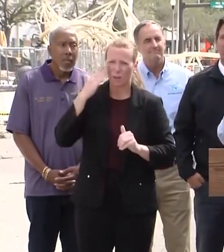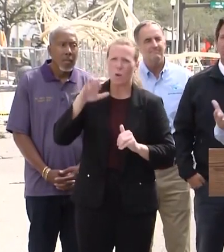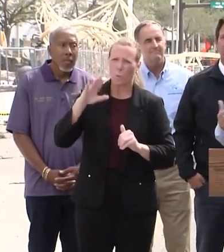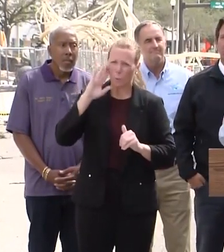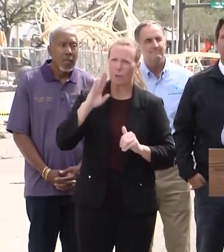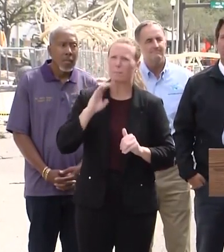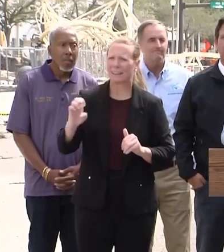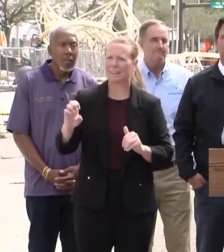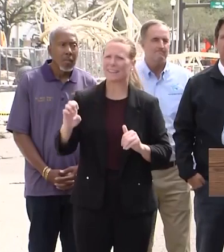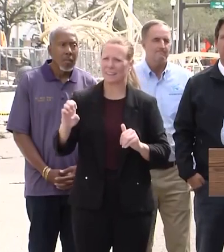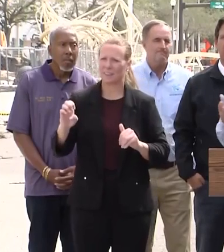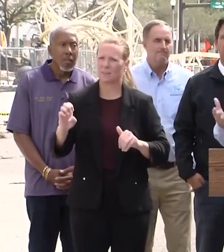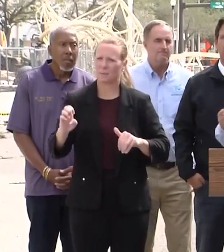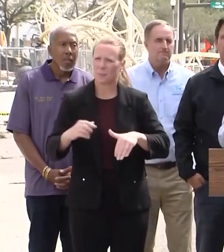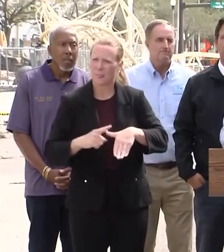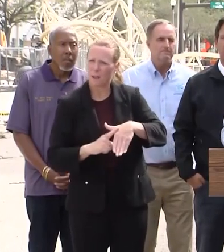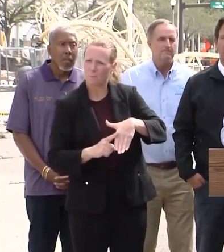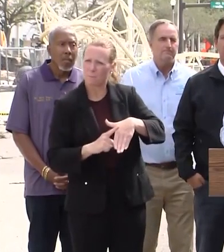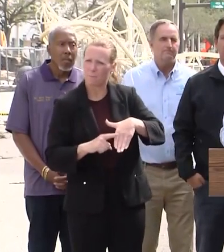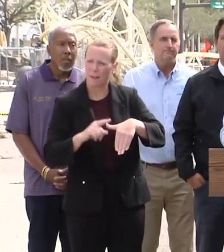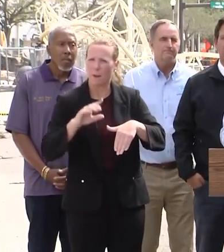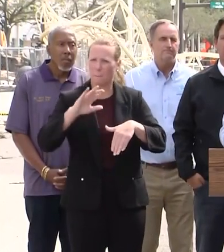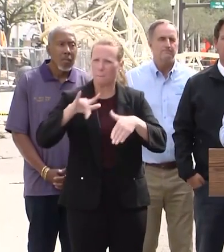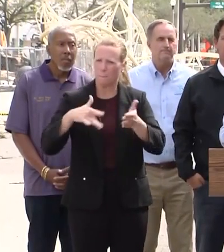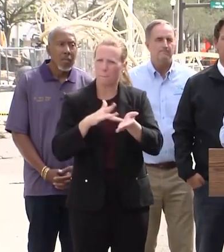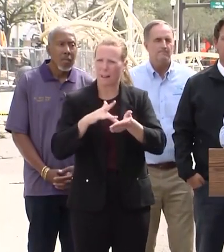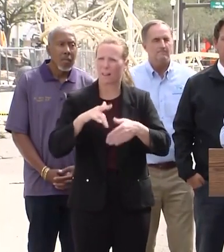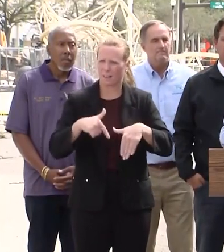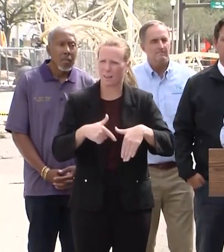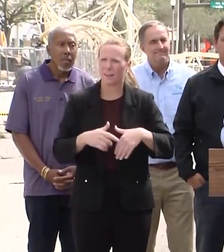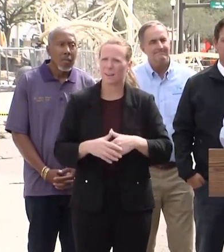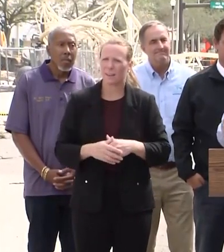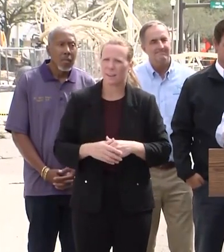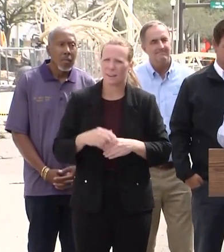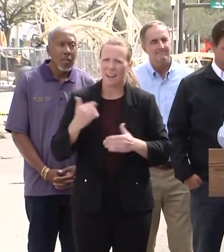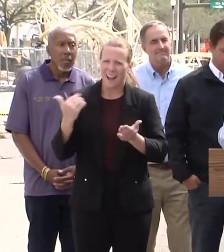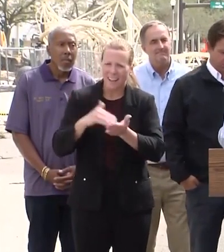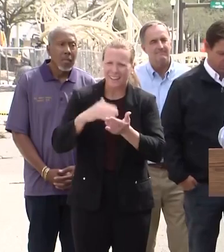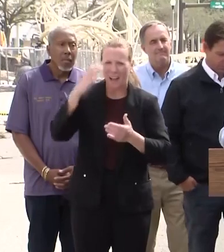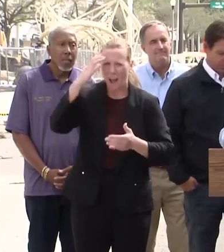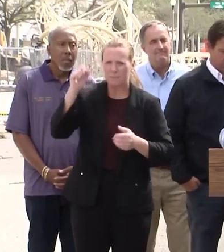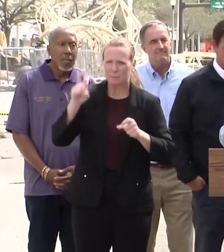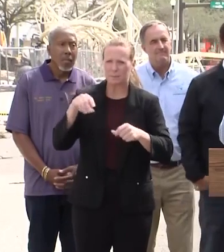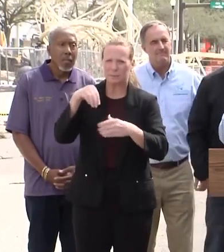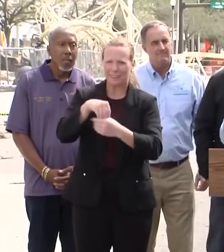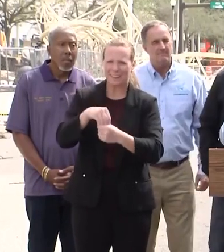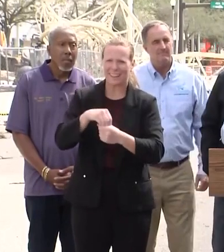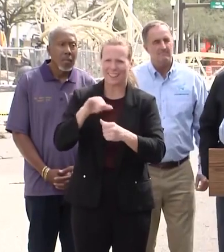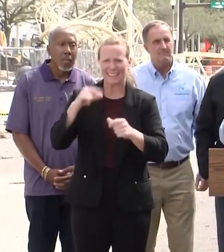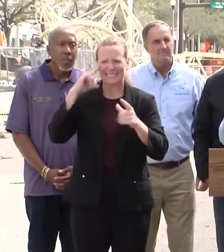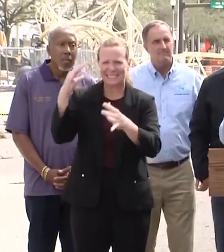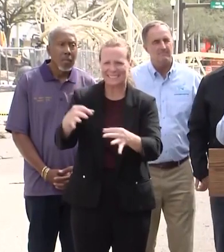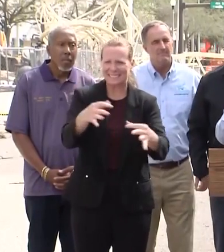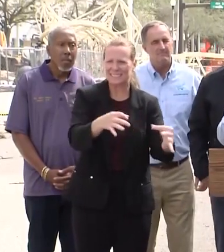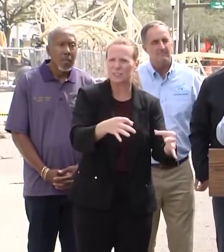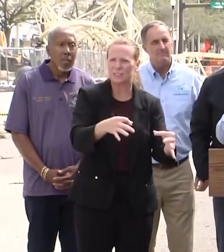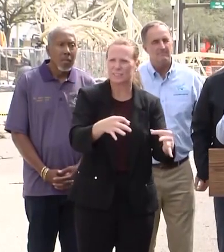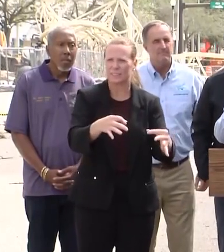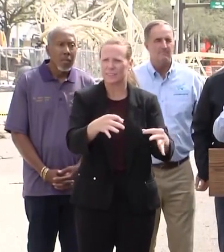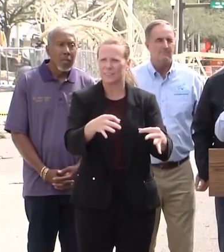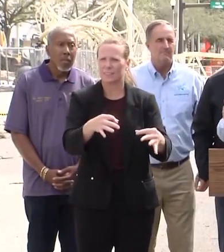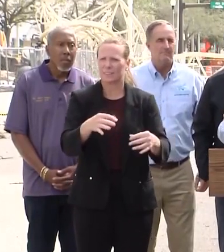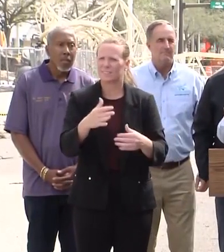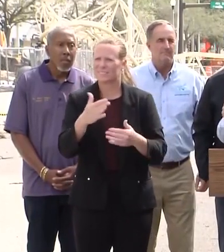peninsula in the middle of the tropics here. So again, common sense has got to come in. But again, those have got to be decisions somewhat governed